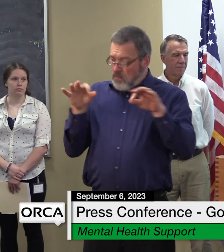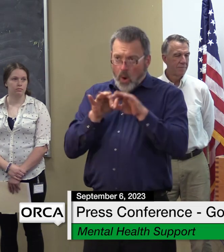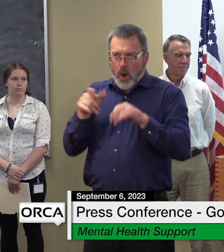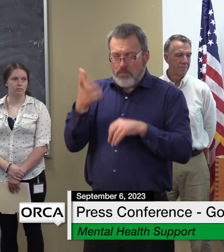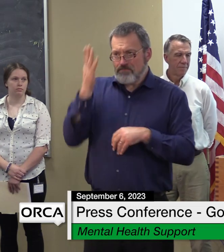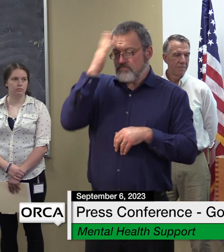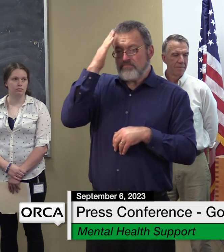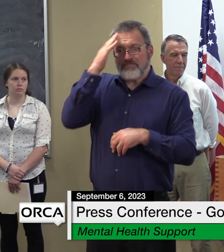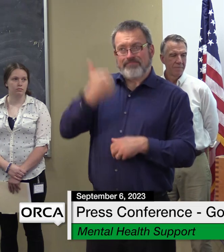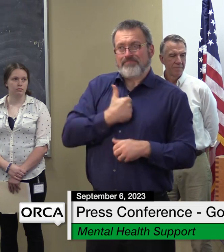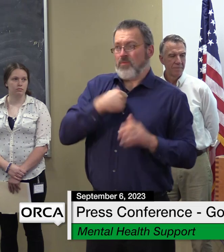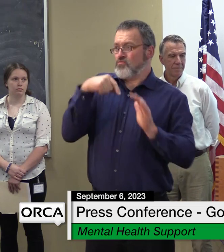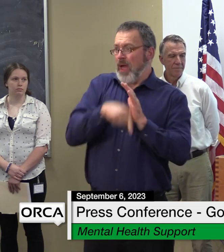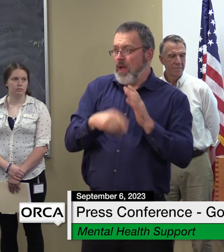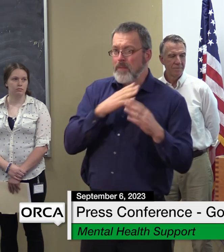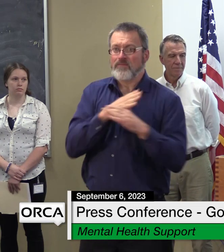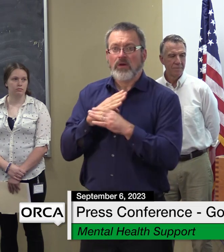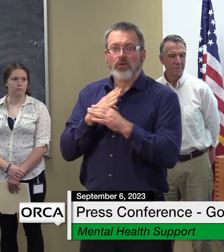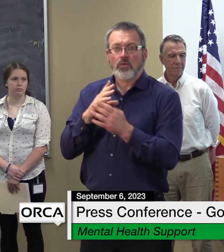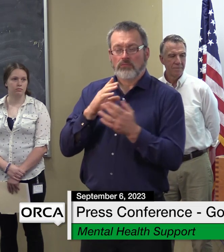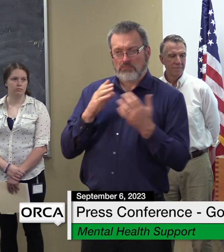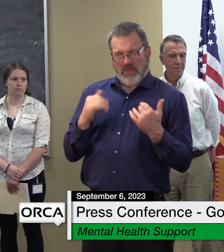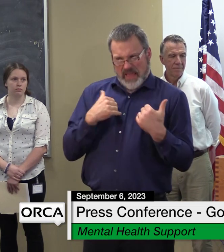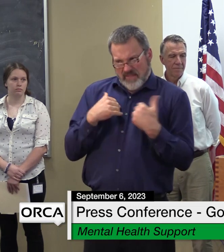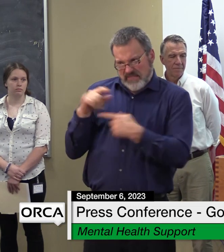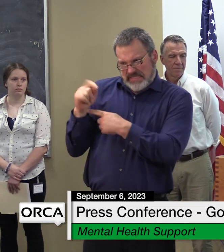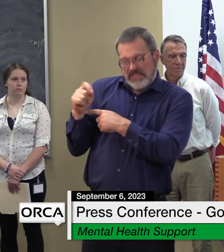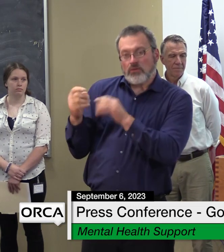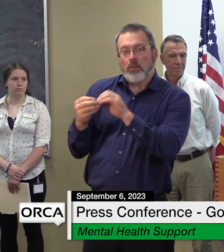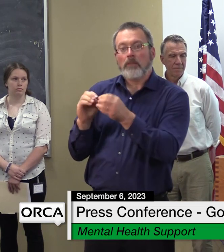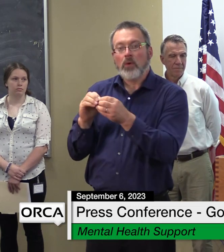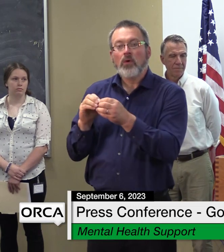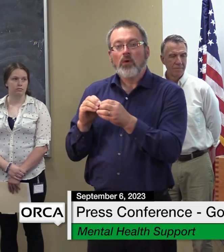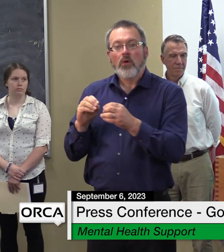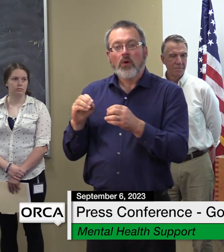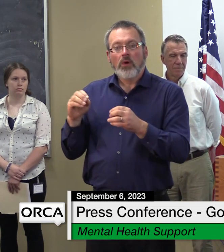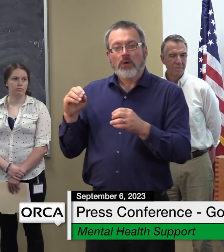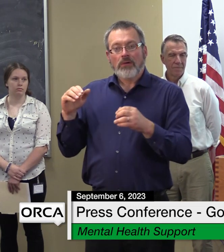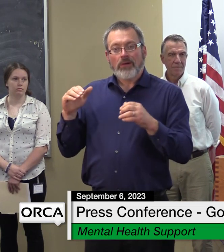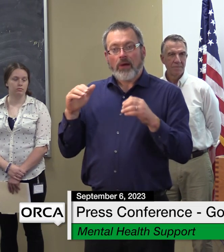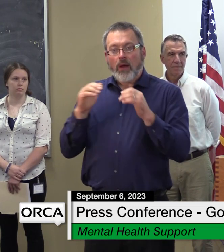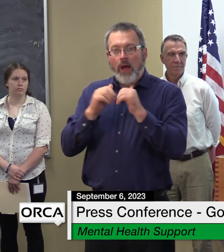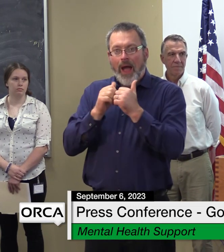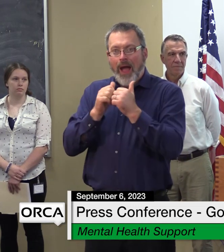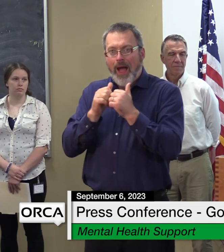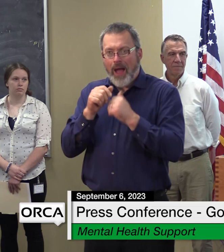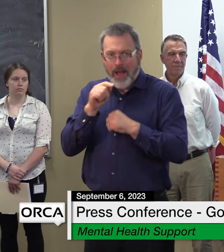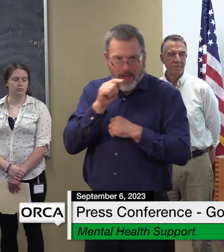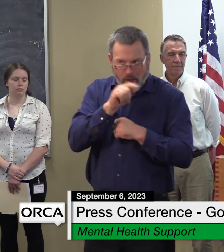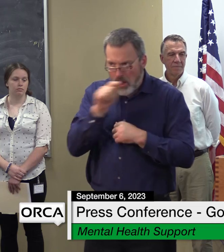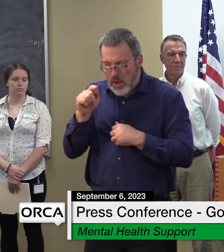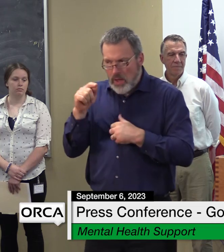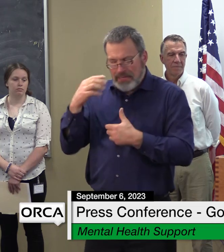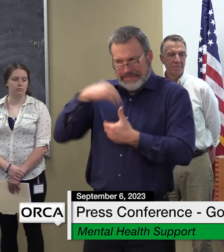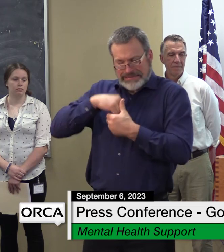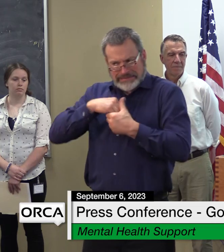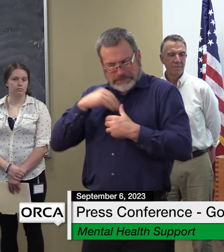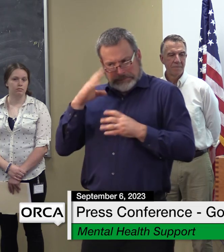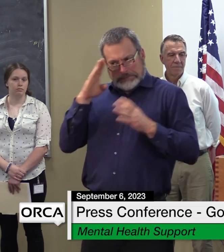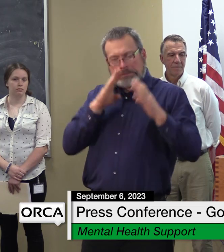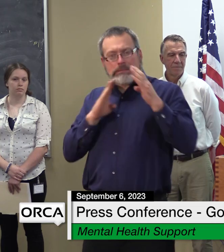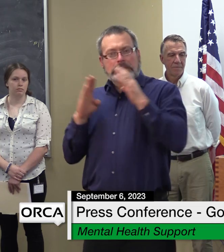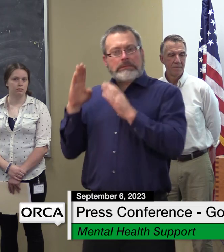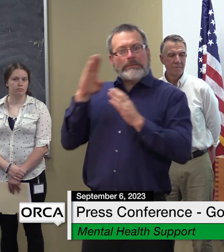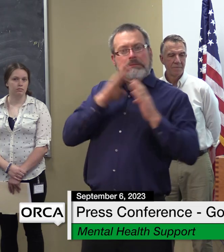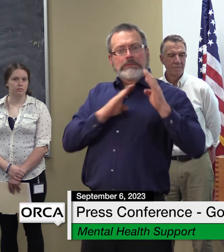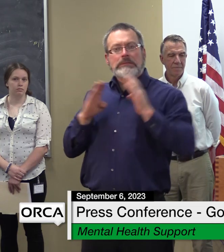that life challenges can affect people differently. It might be as subtle as increased worry or emotions for some.